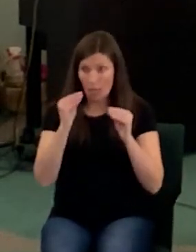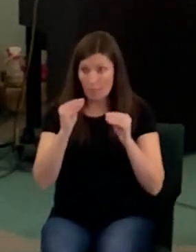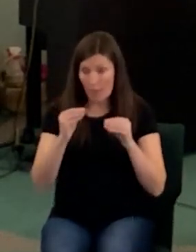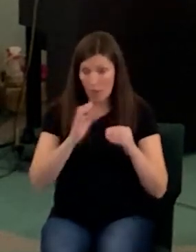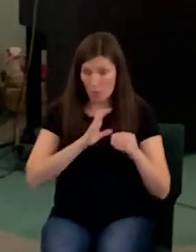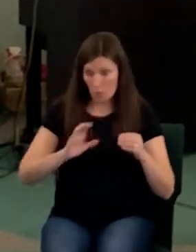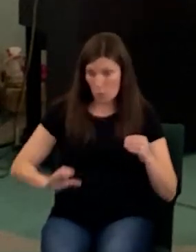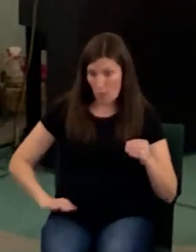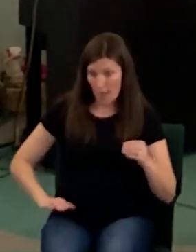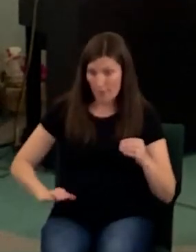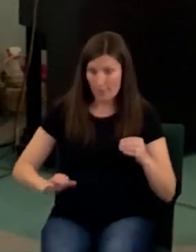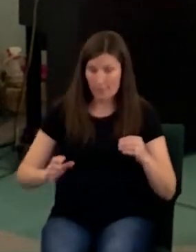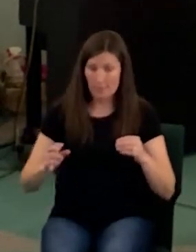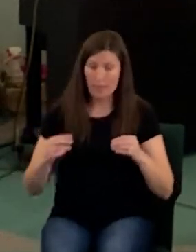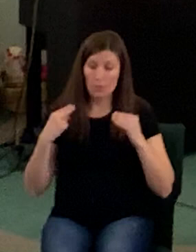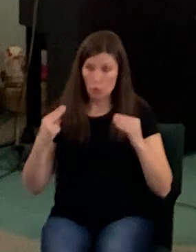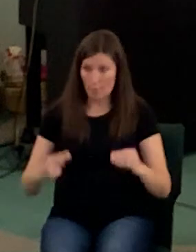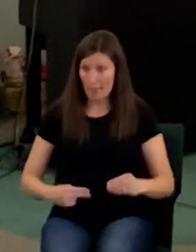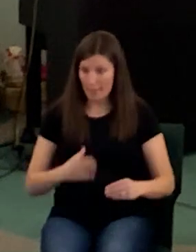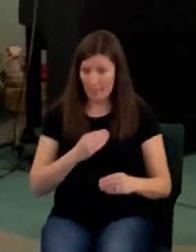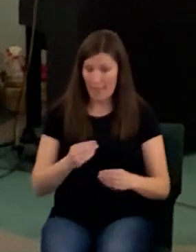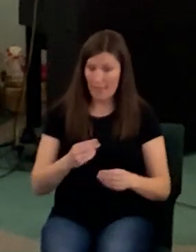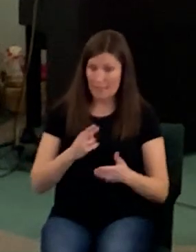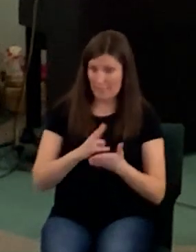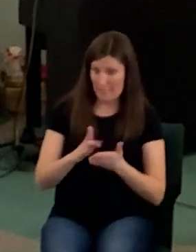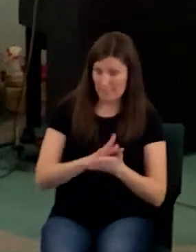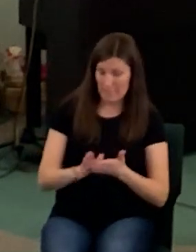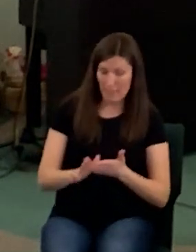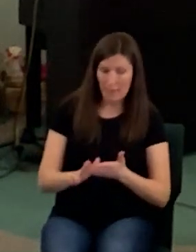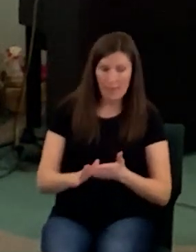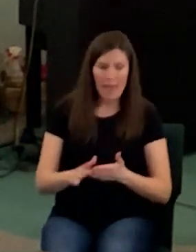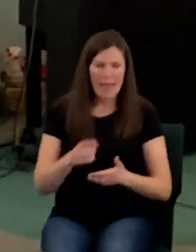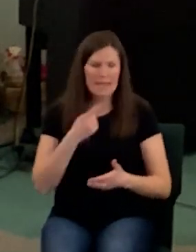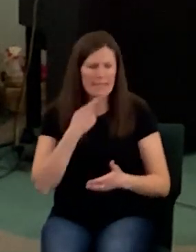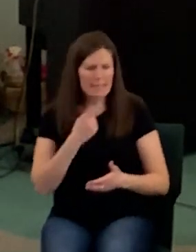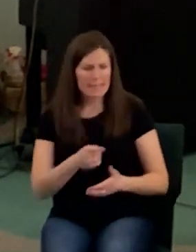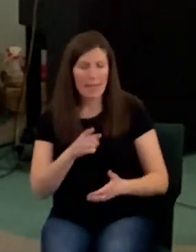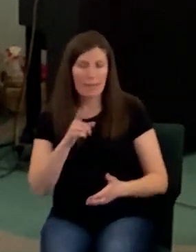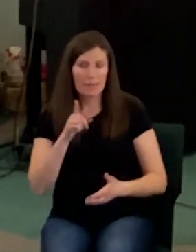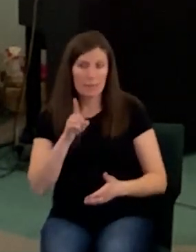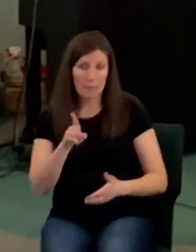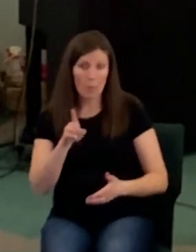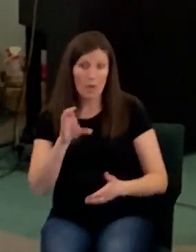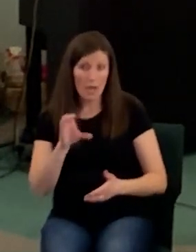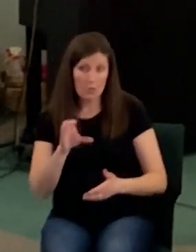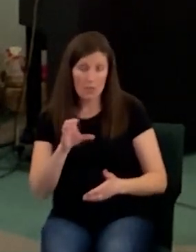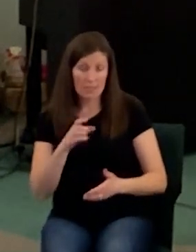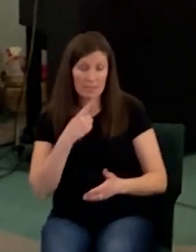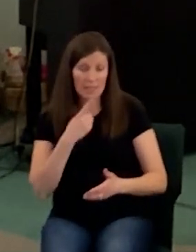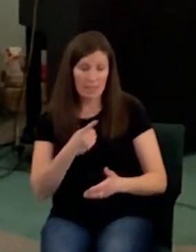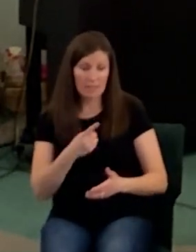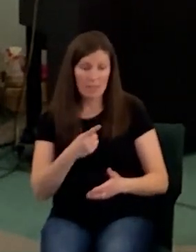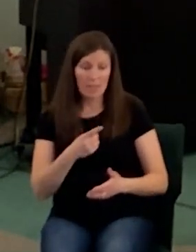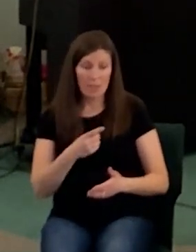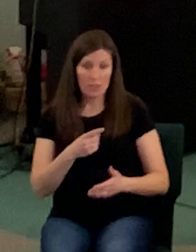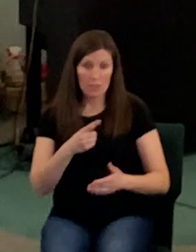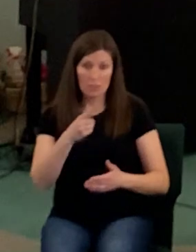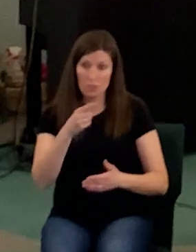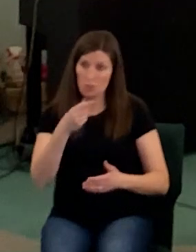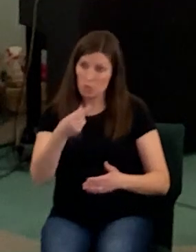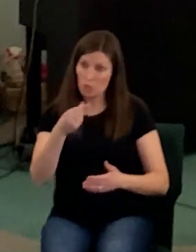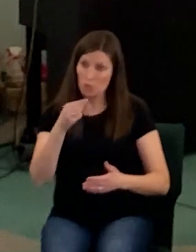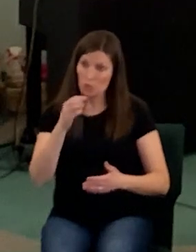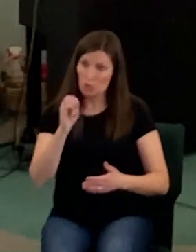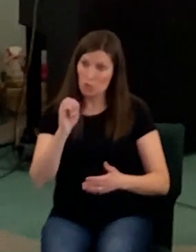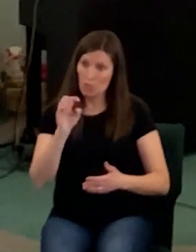Christ. But when he came to this, he said the number 100 represents the Gentiles, 50 represents the